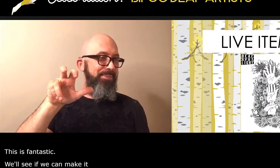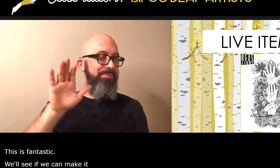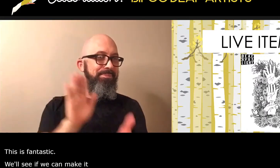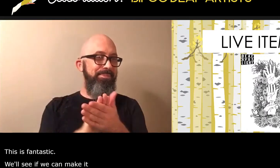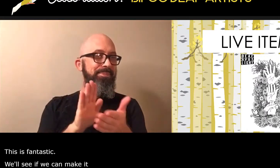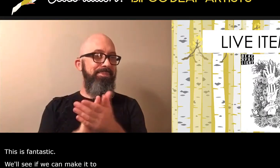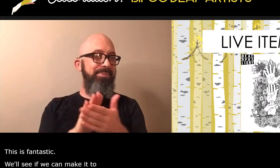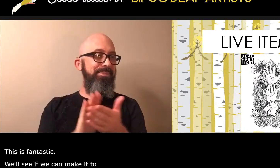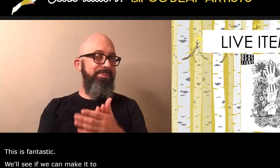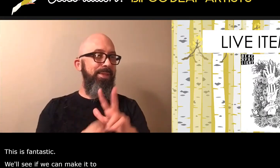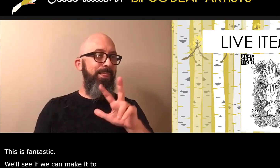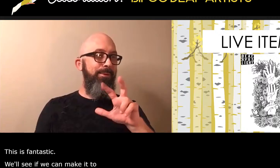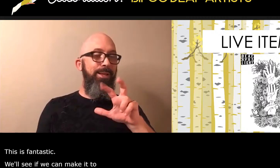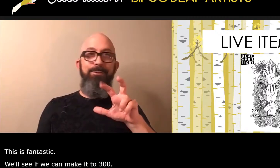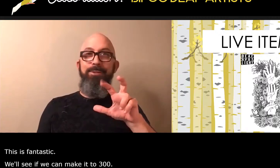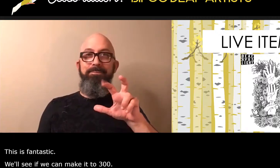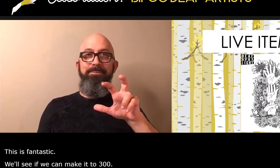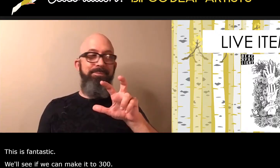Looking for 300.